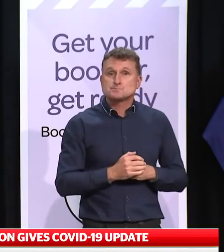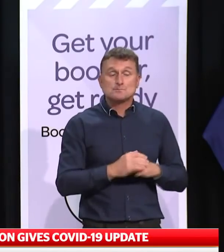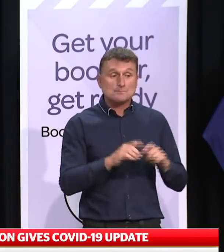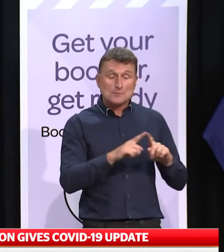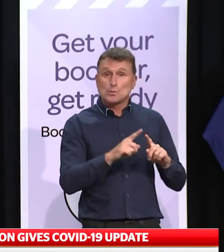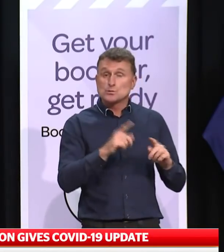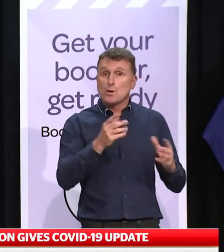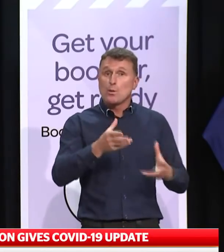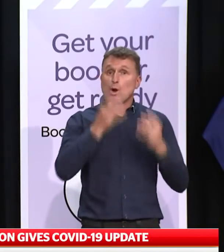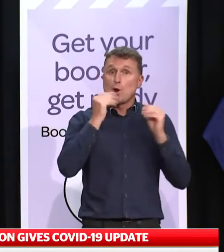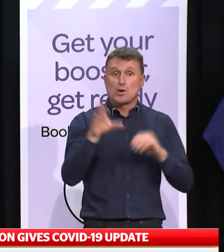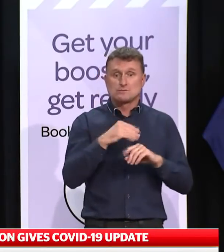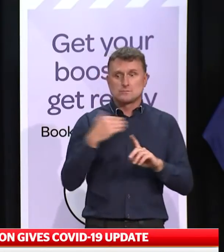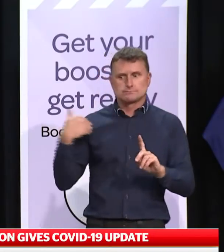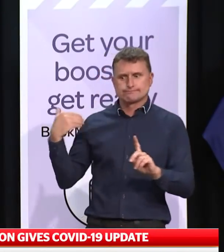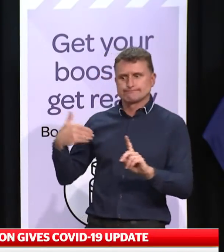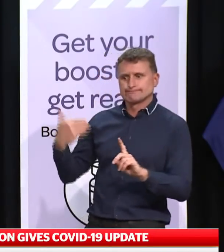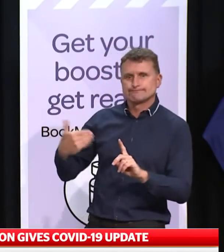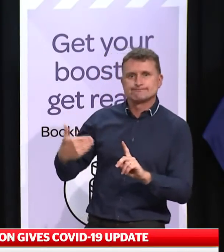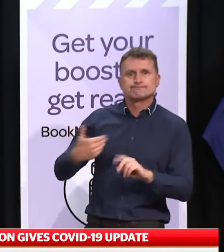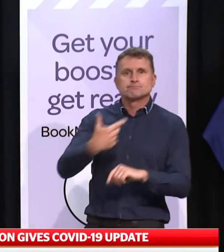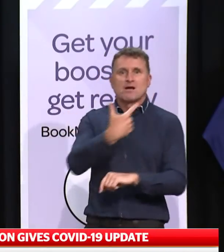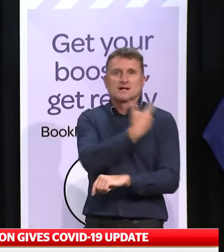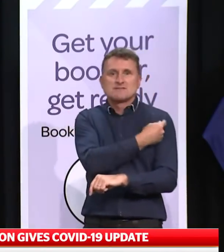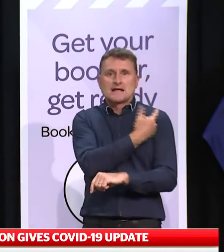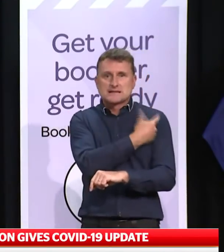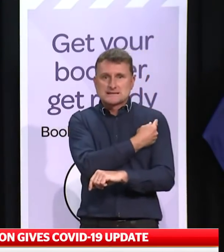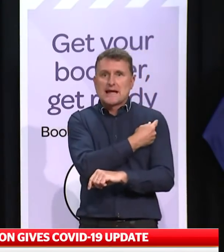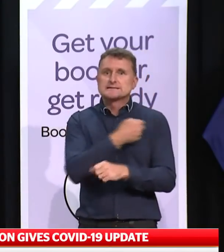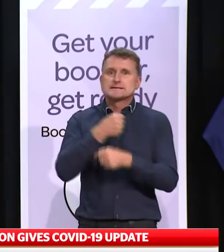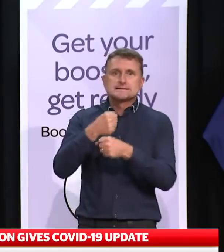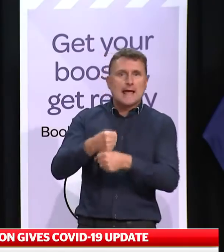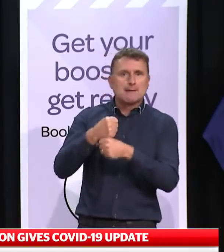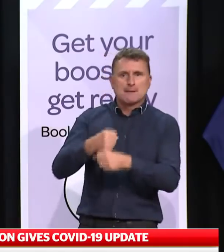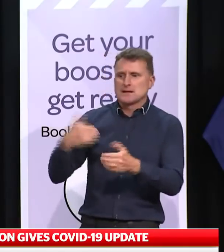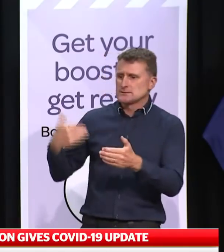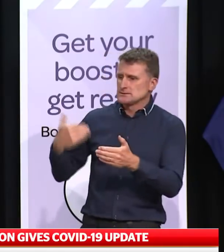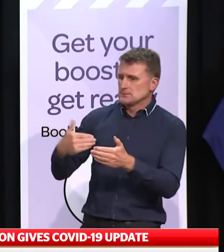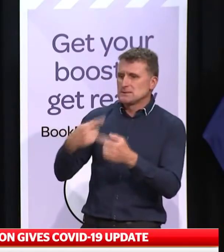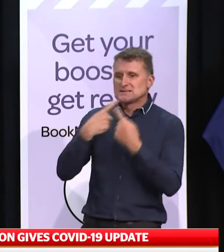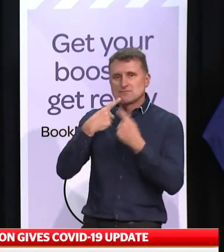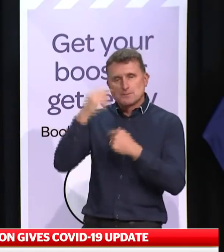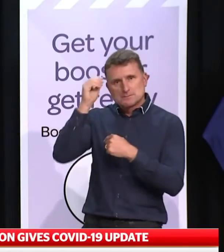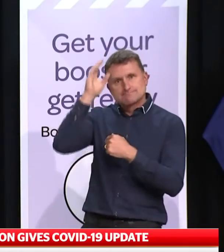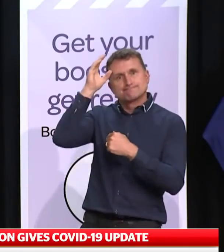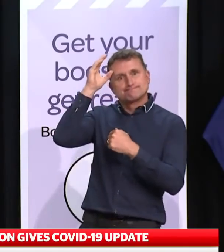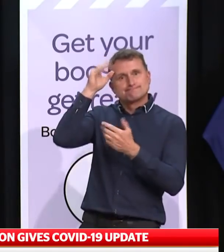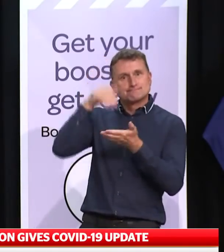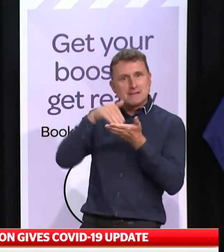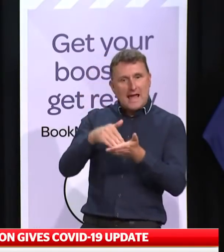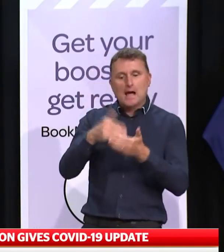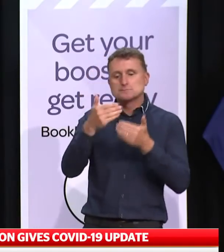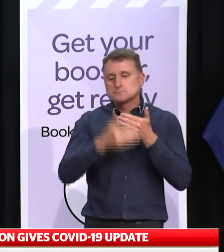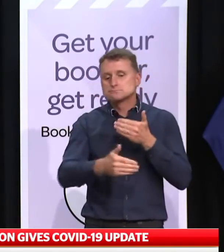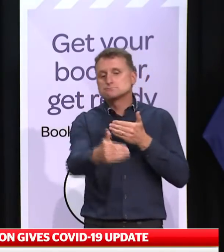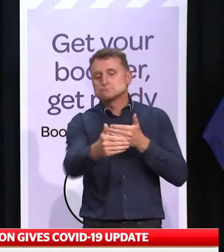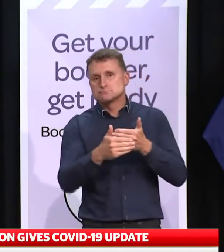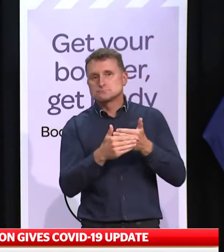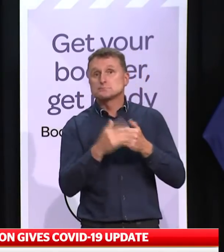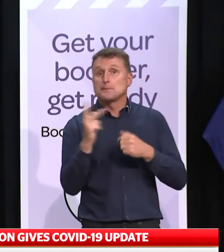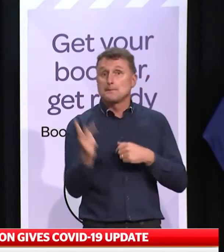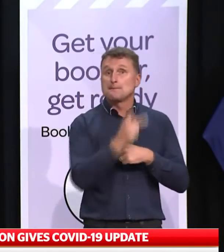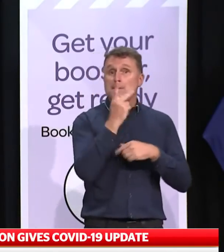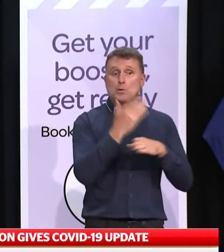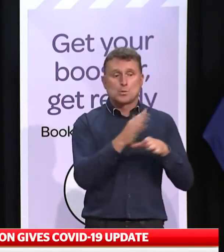about the whole vaccination campaign that's now informing what I think is a really good co-design process. Minister, what will you do